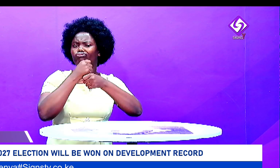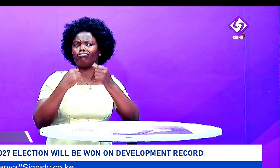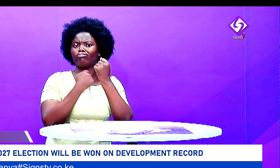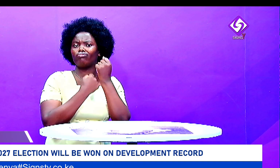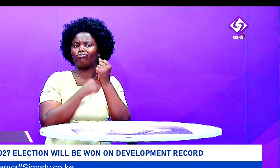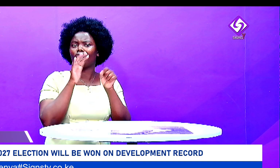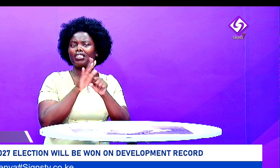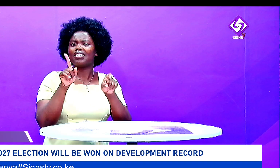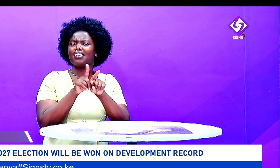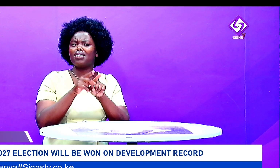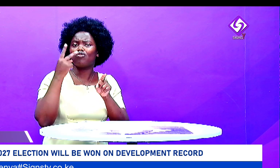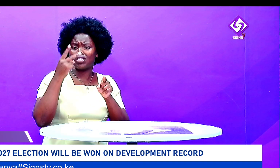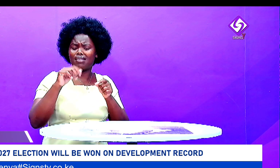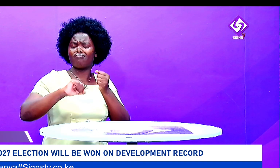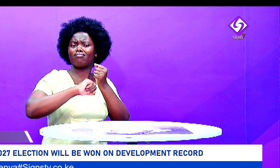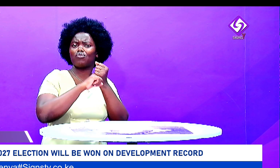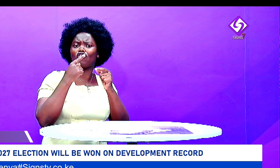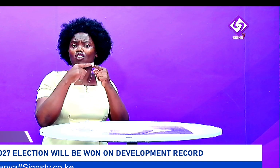equal development for all regions.